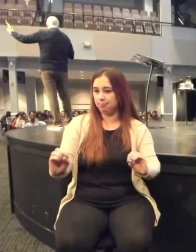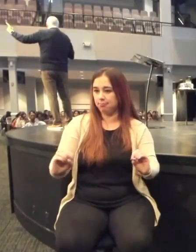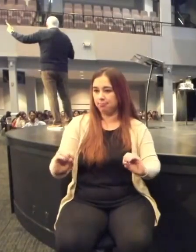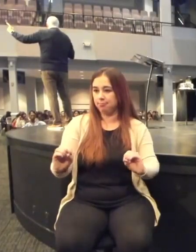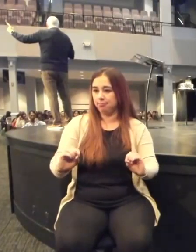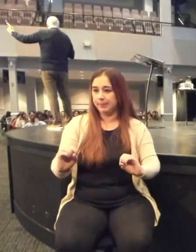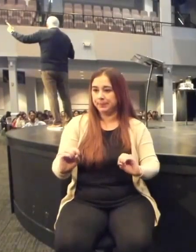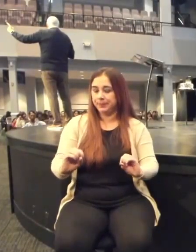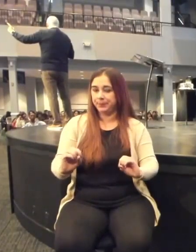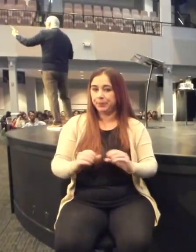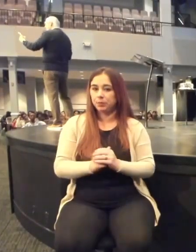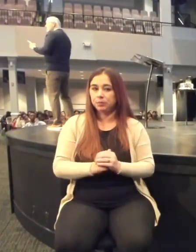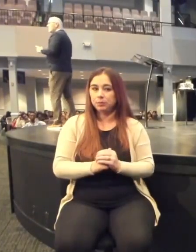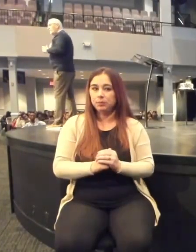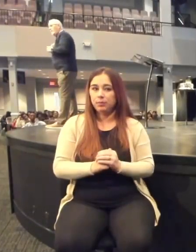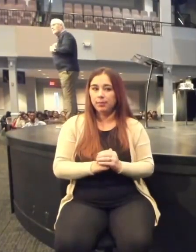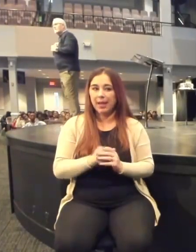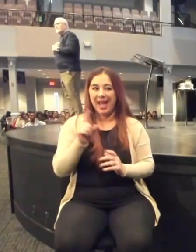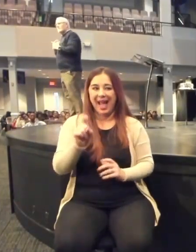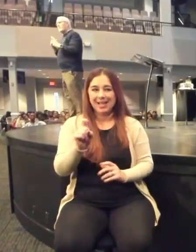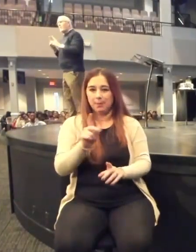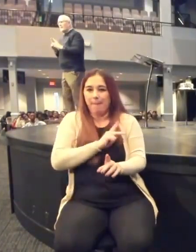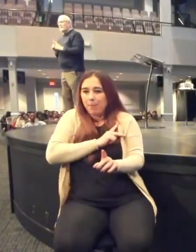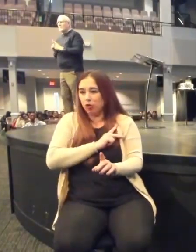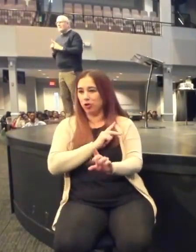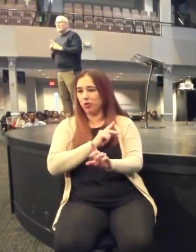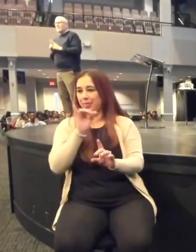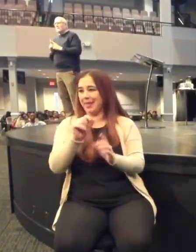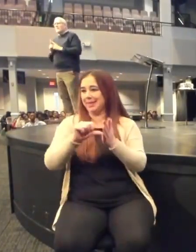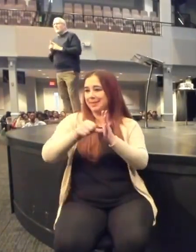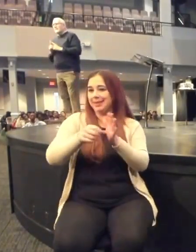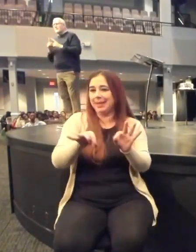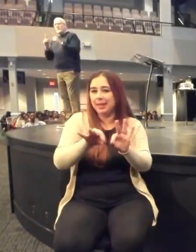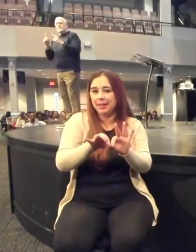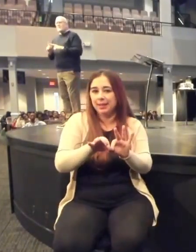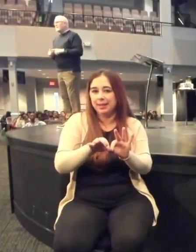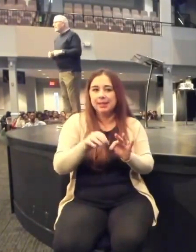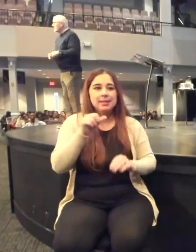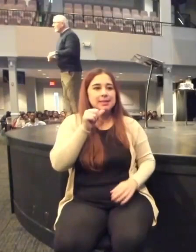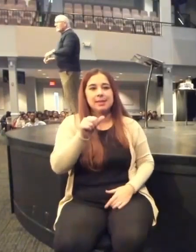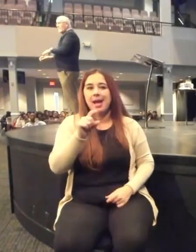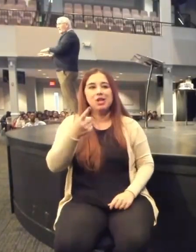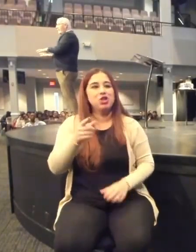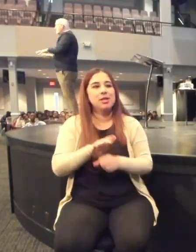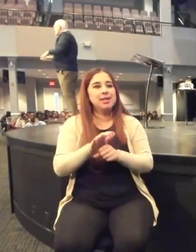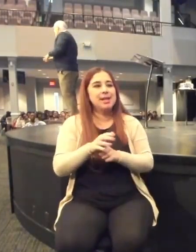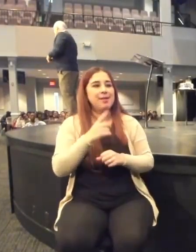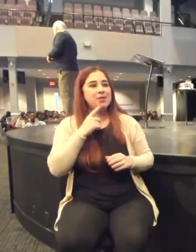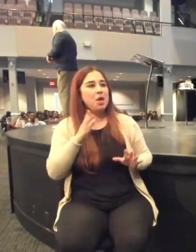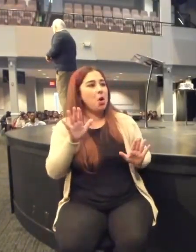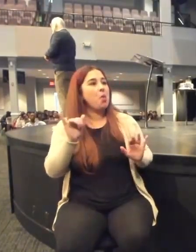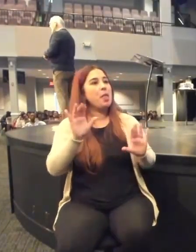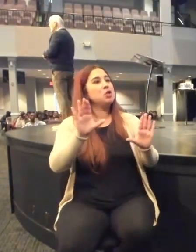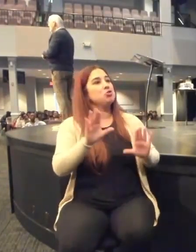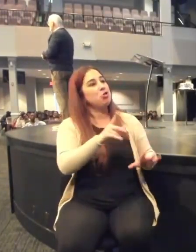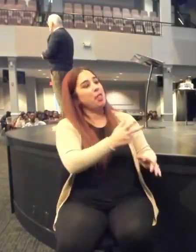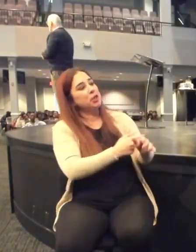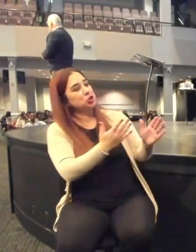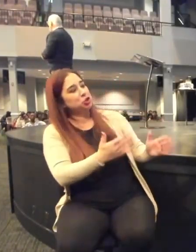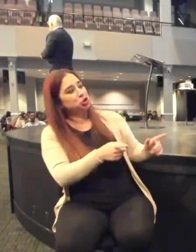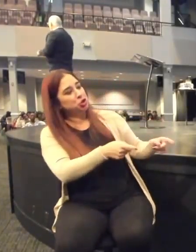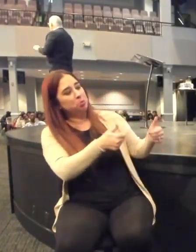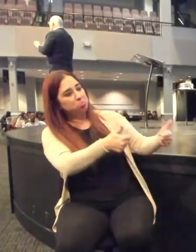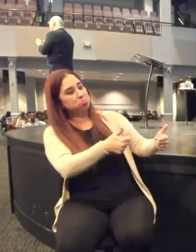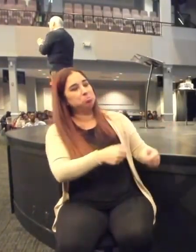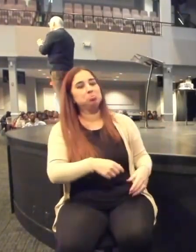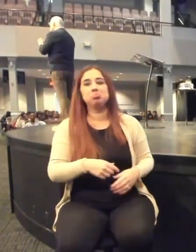Jesus, because it has to be personal. That's important. It's not just enough to say, oh, it's great about the shepherds, and yeah, it's great, wonderful,